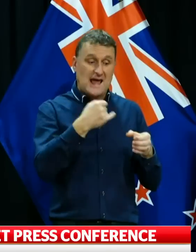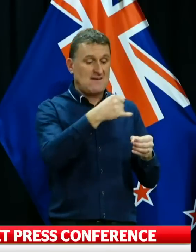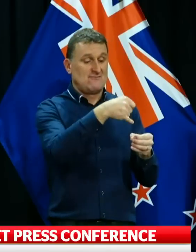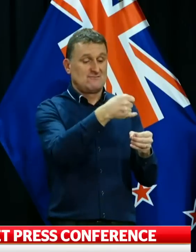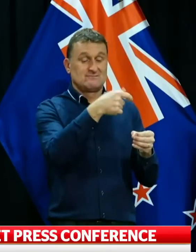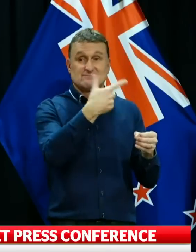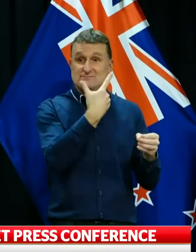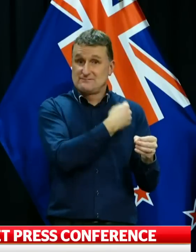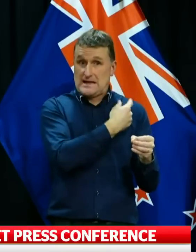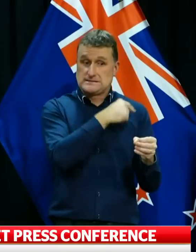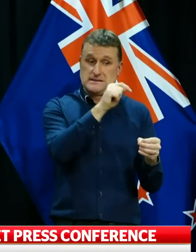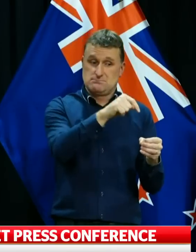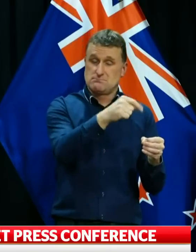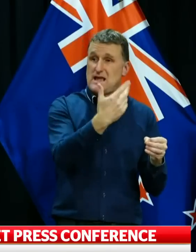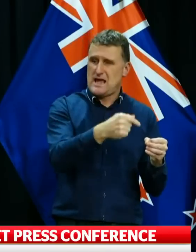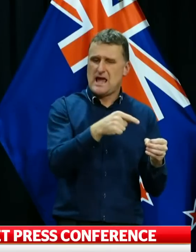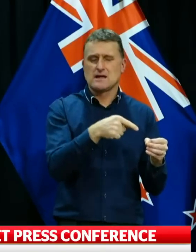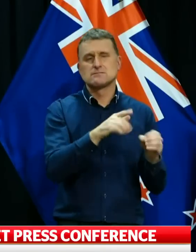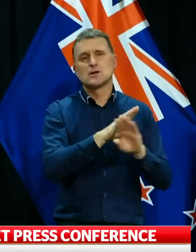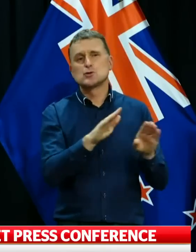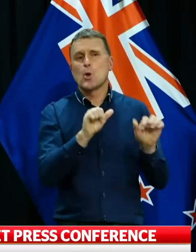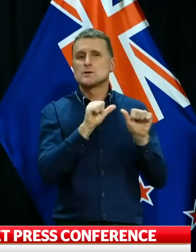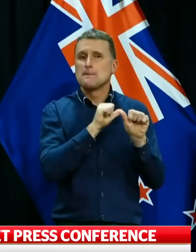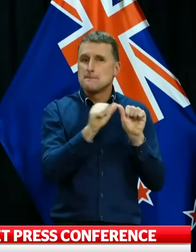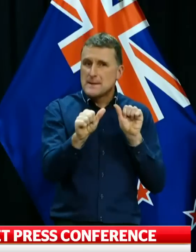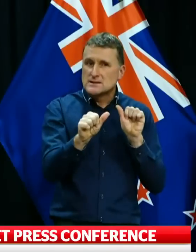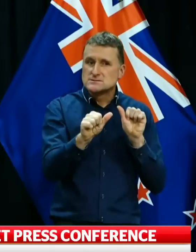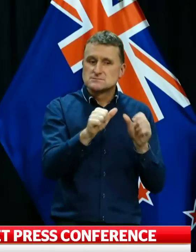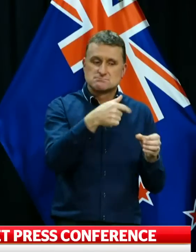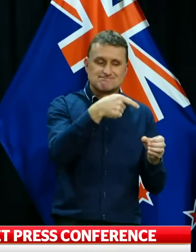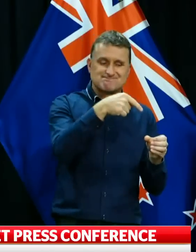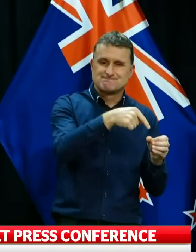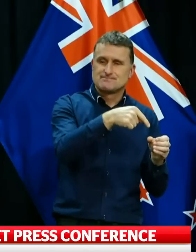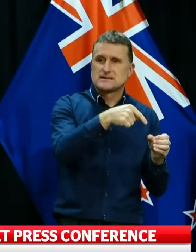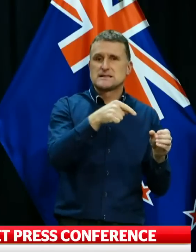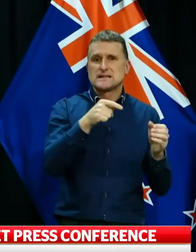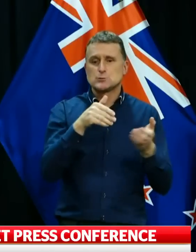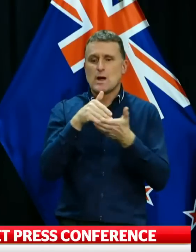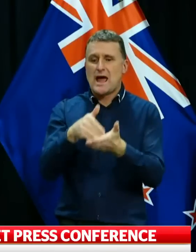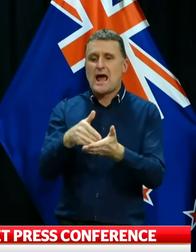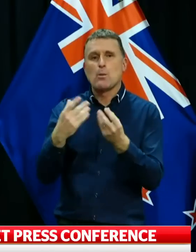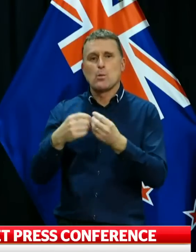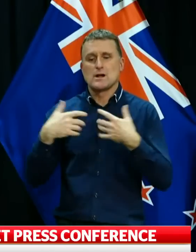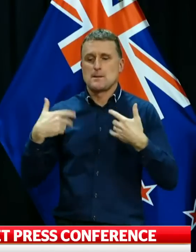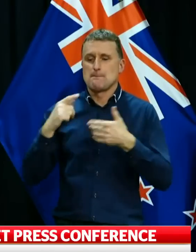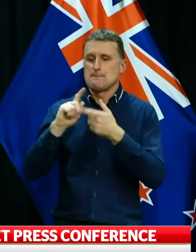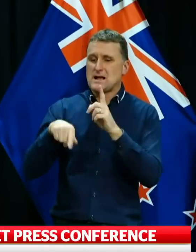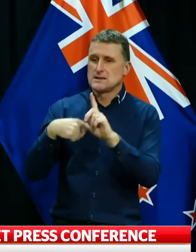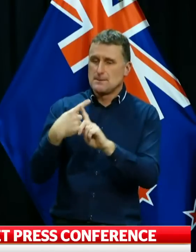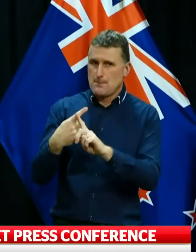to prevent monkeypox should we need it. There are what's called a third generation